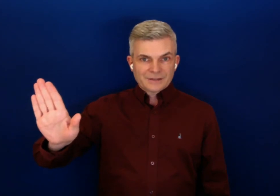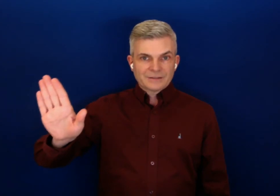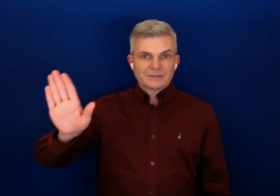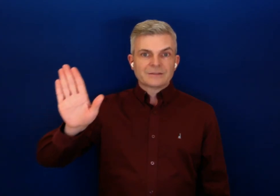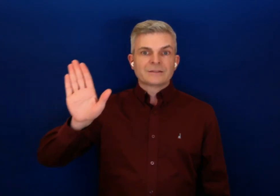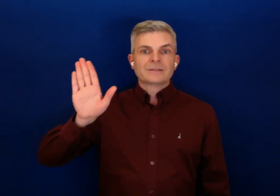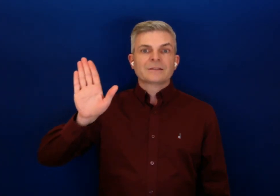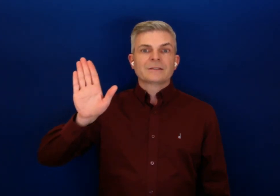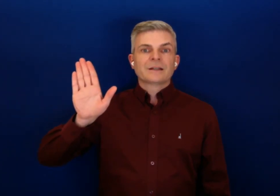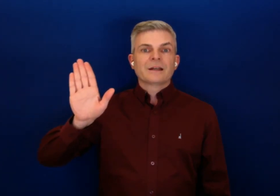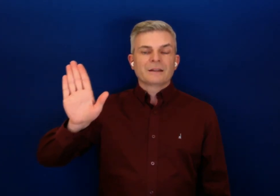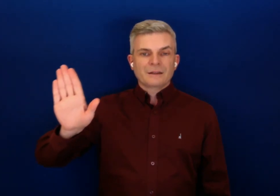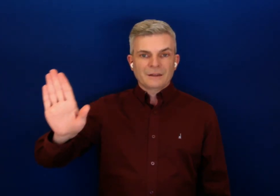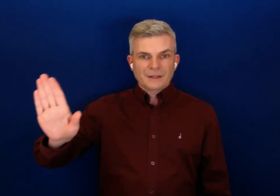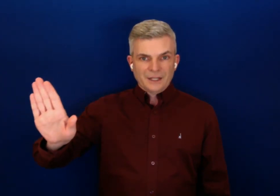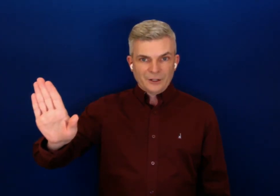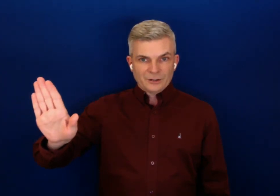its, their.